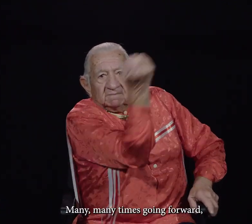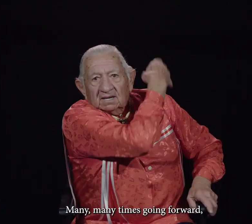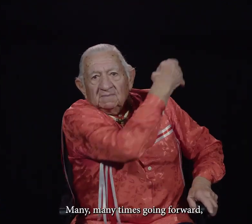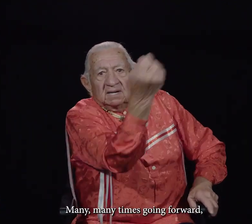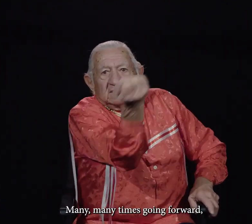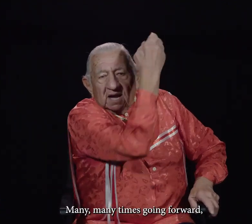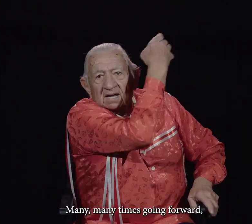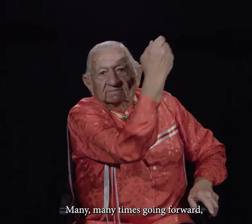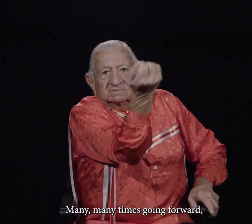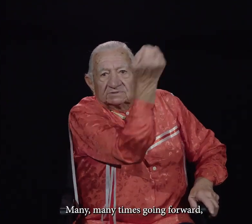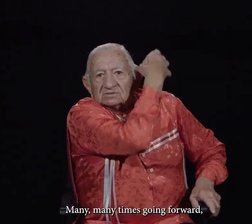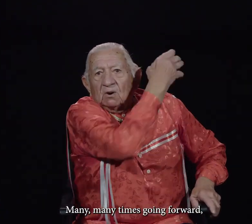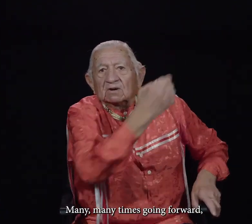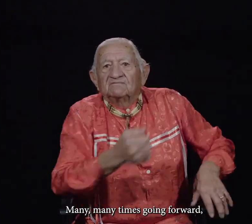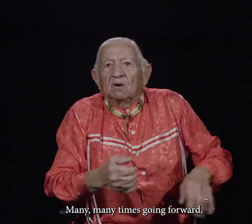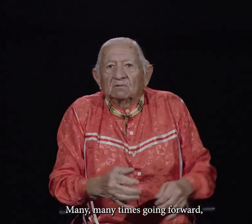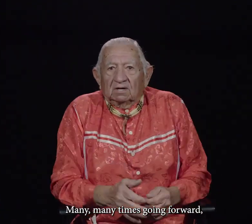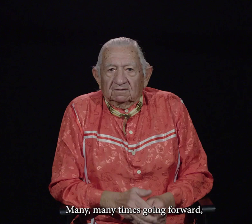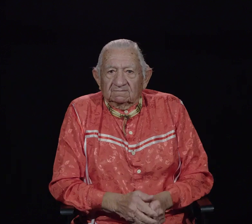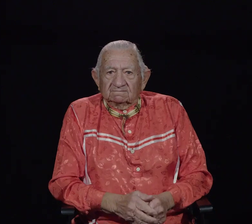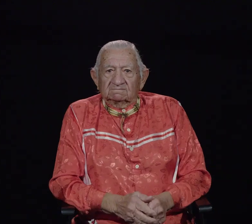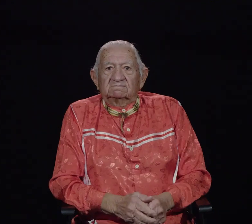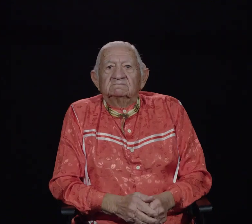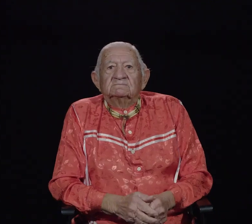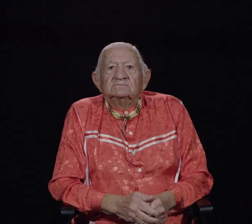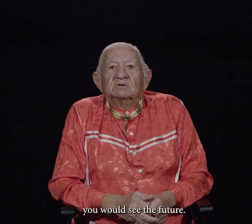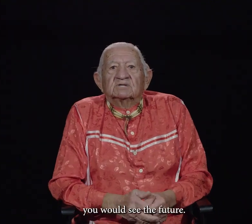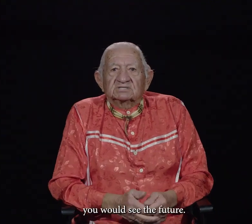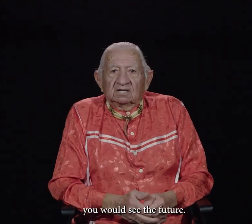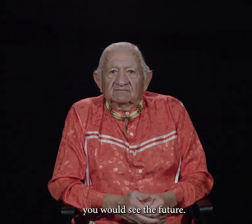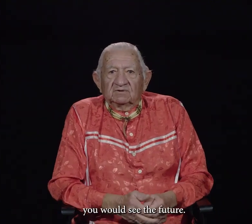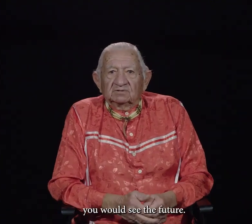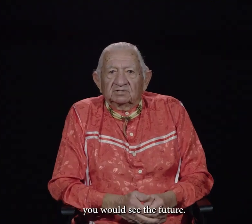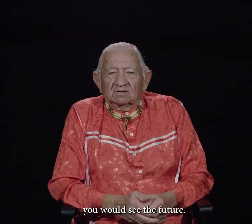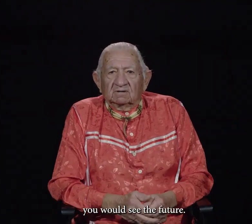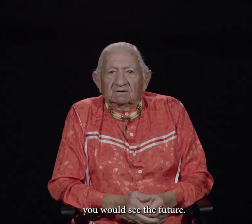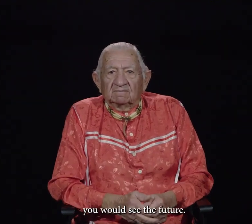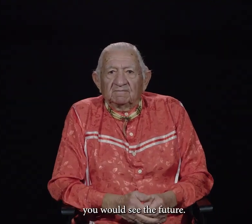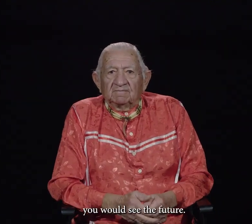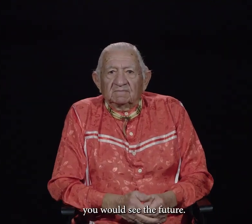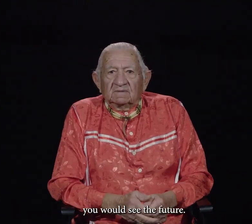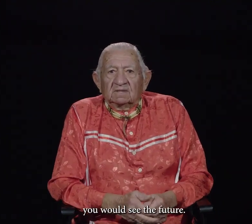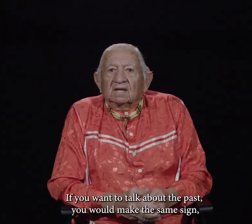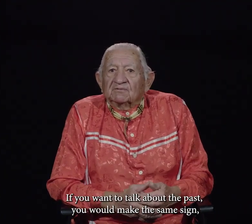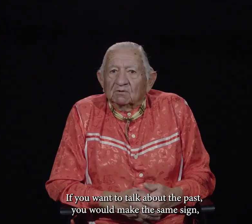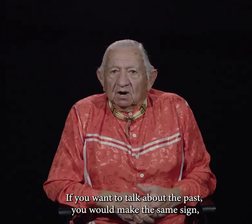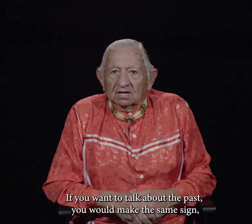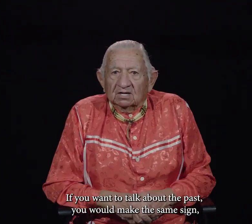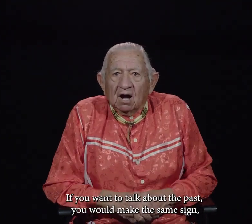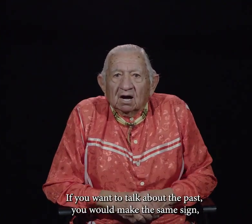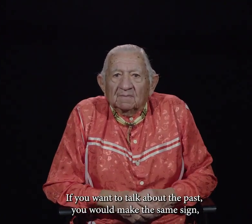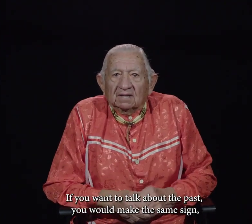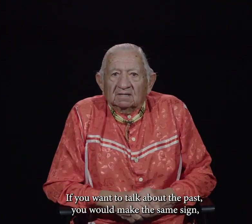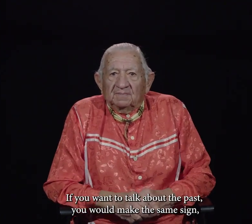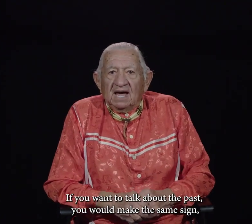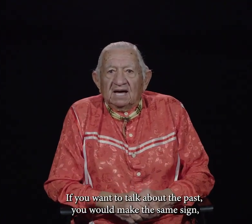Many, many times going forward, you would see the future. If you want to talk about the